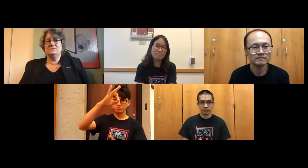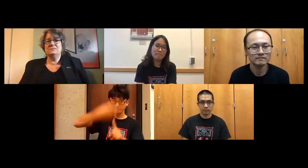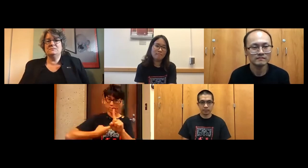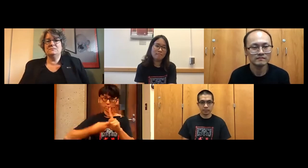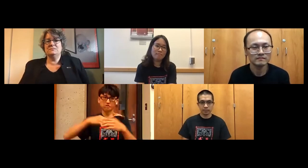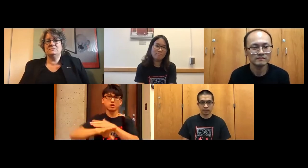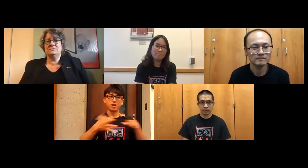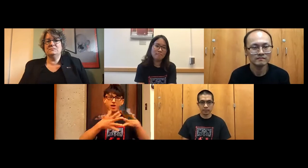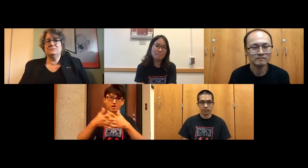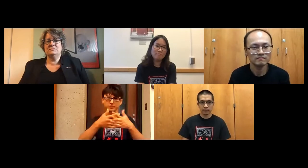of 2020.